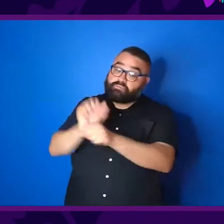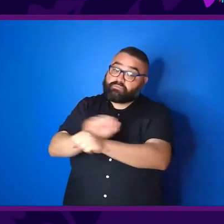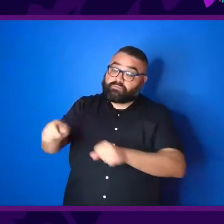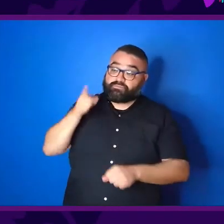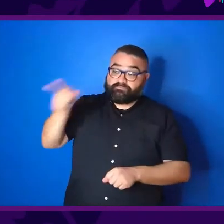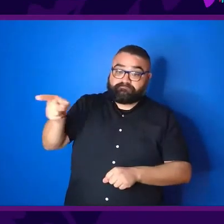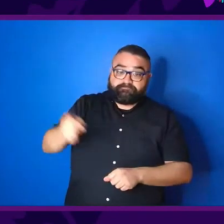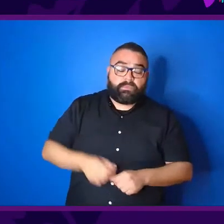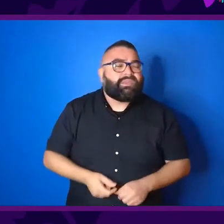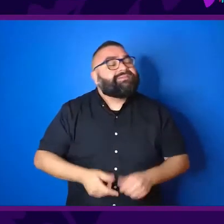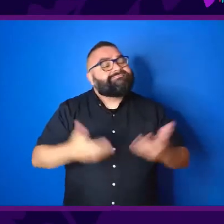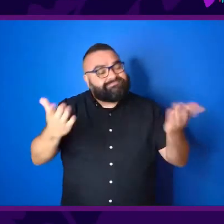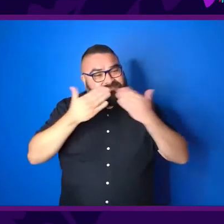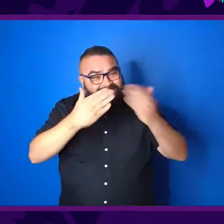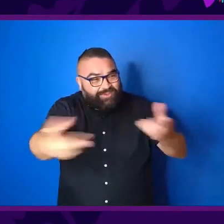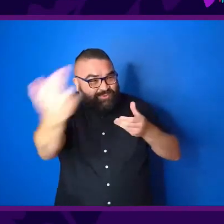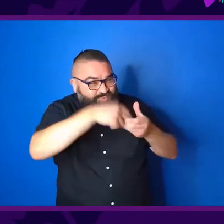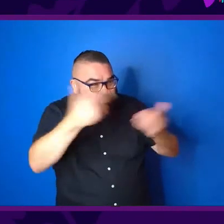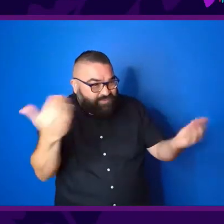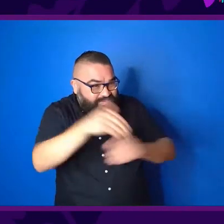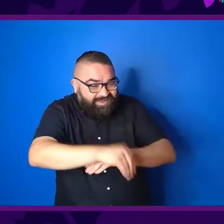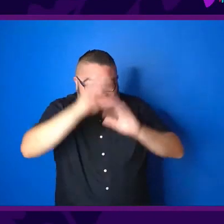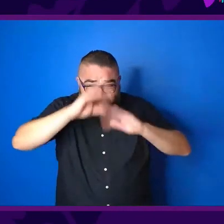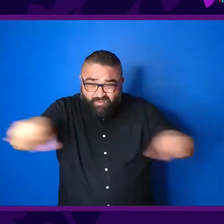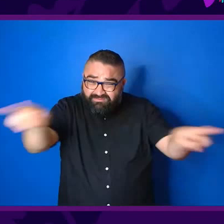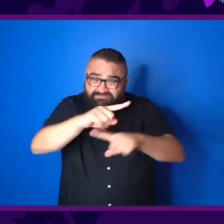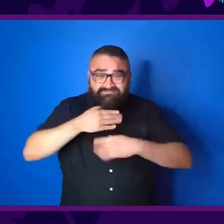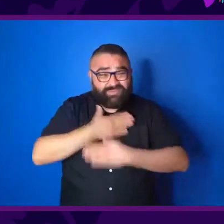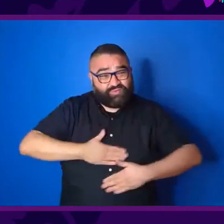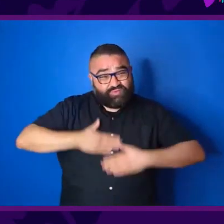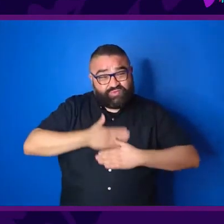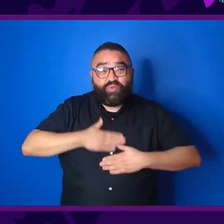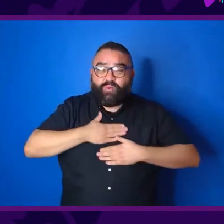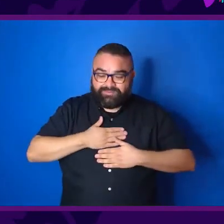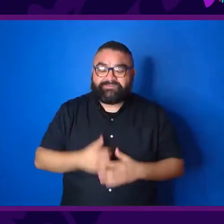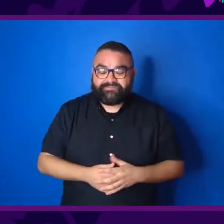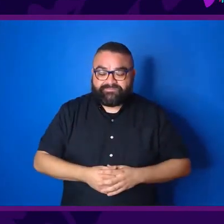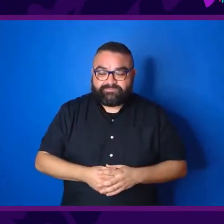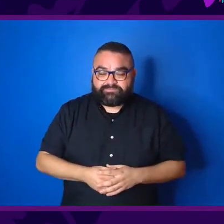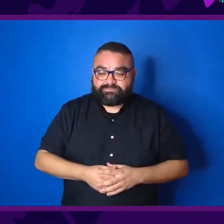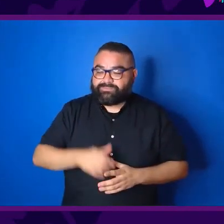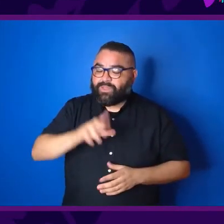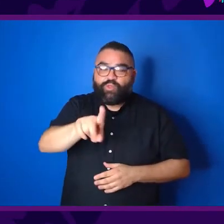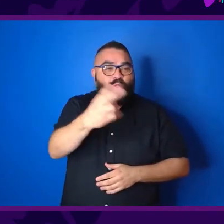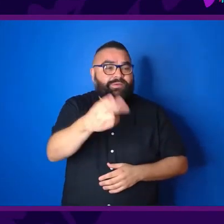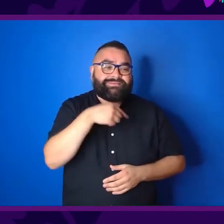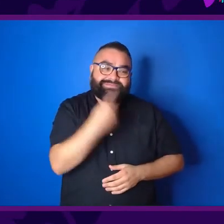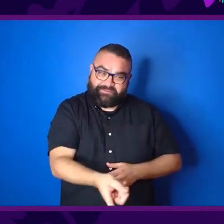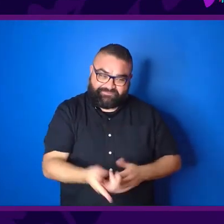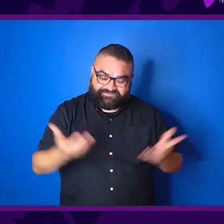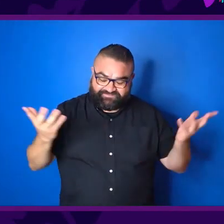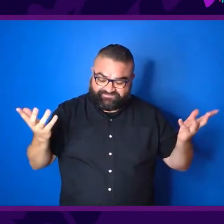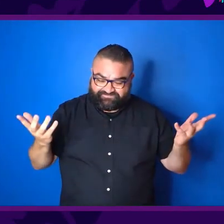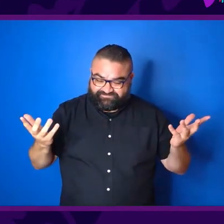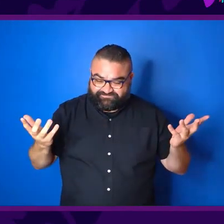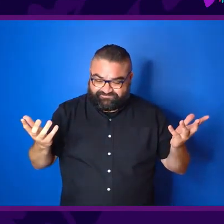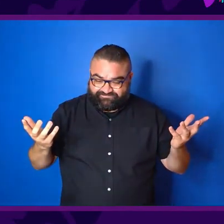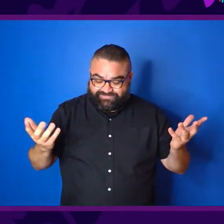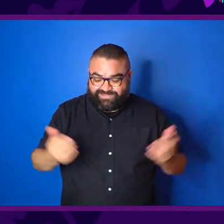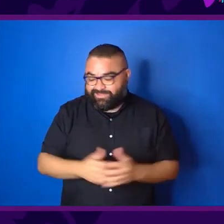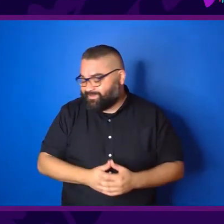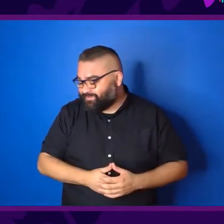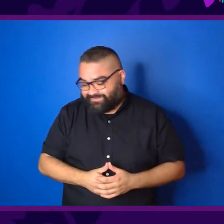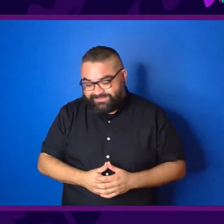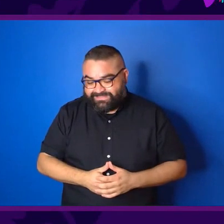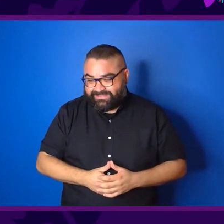us tonight. I hope you enjoyed the program. Dolores, I just want to say that it is one of